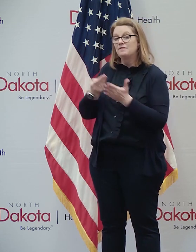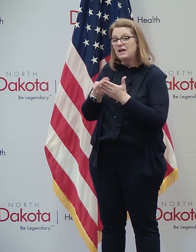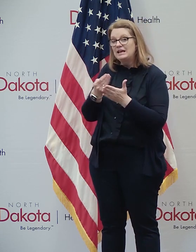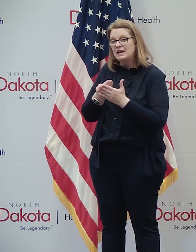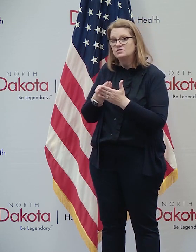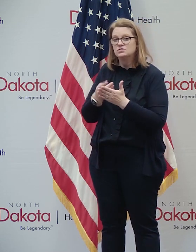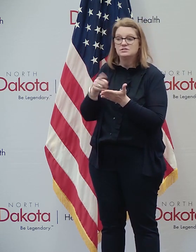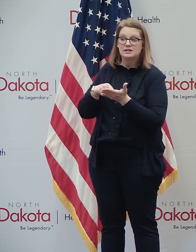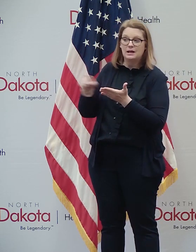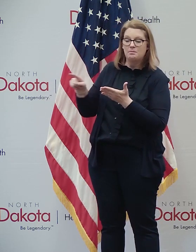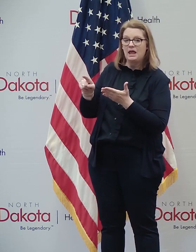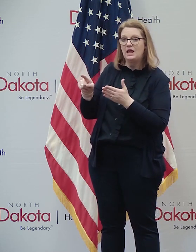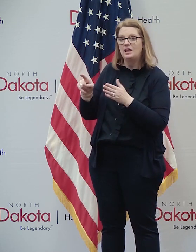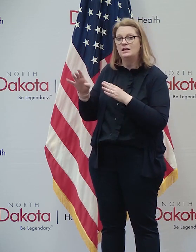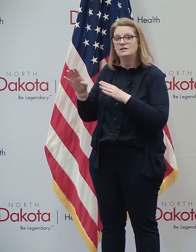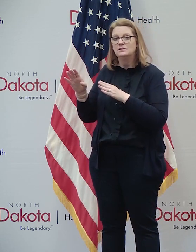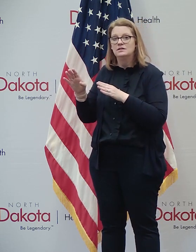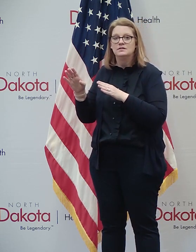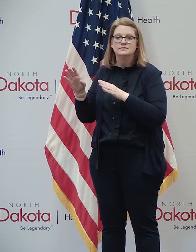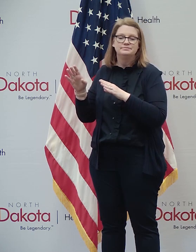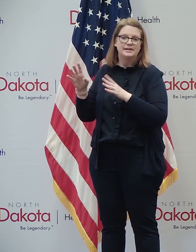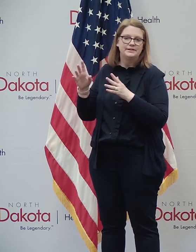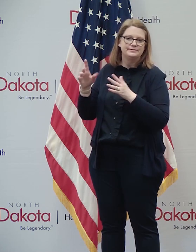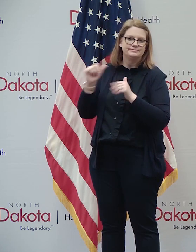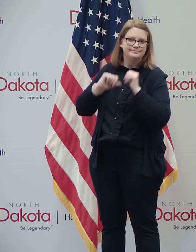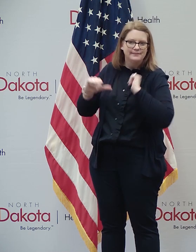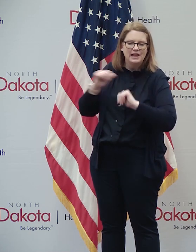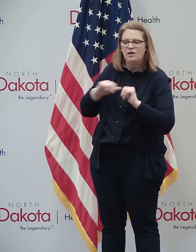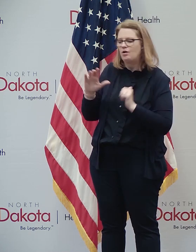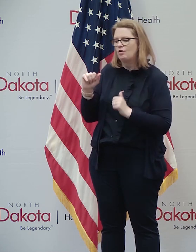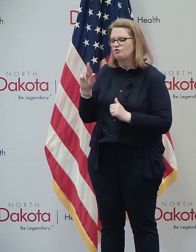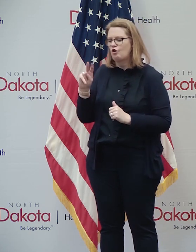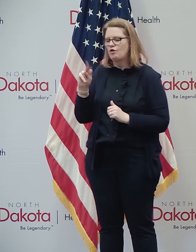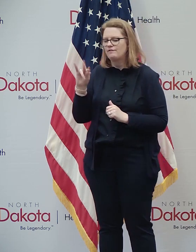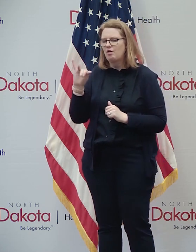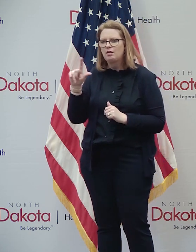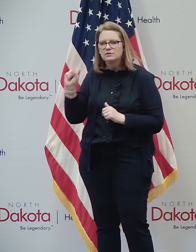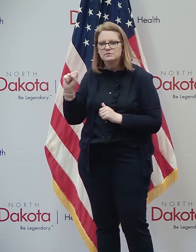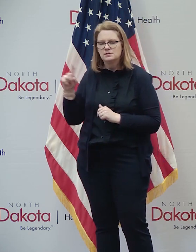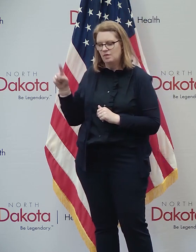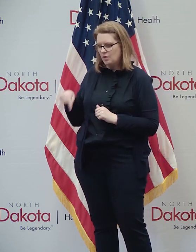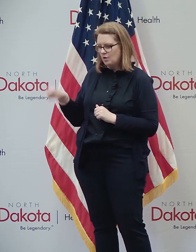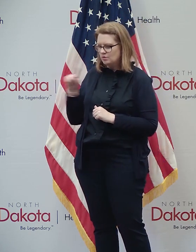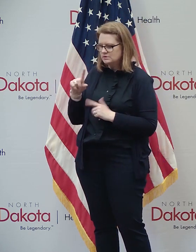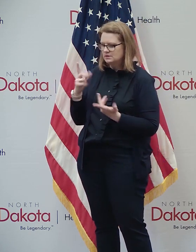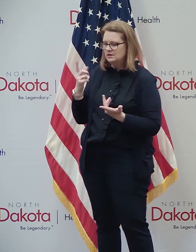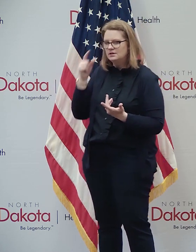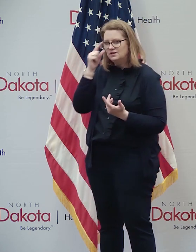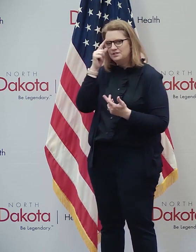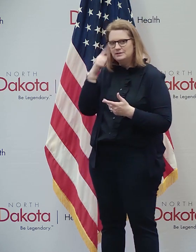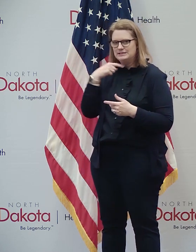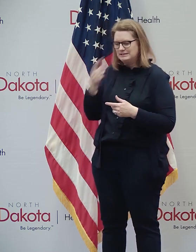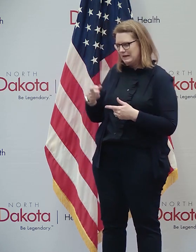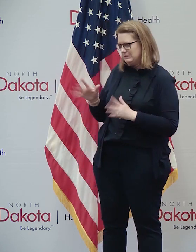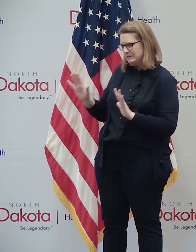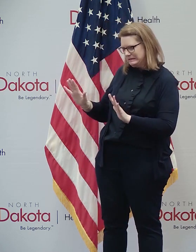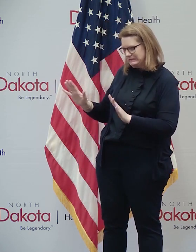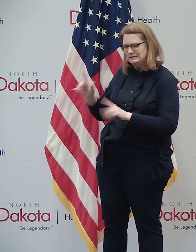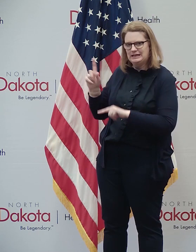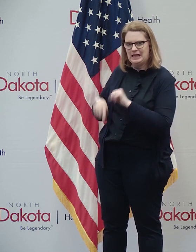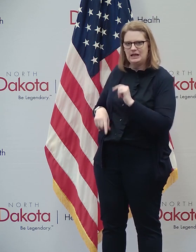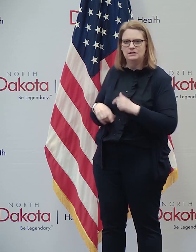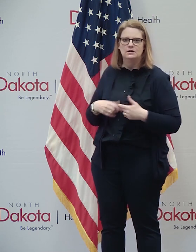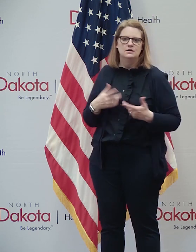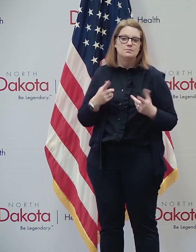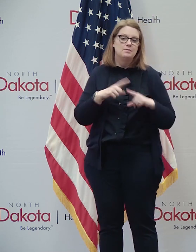recommending they not open, then that's also something that they were looking for, because then that helps them economically get out of commitments